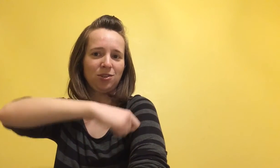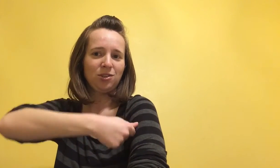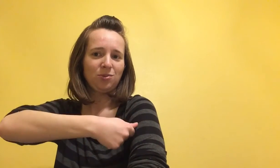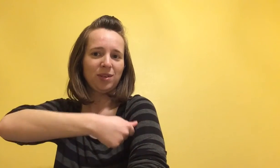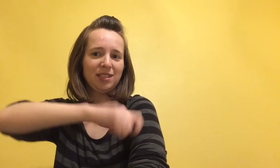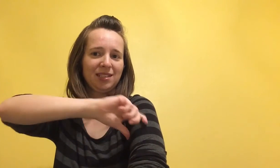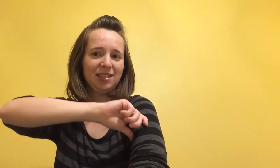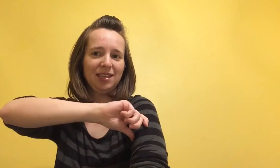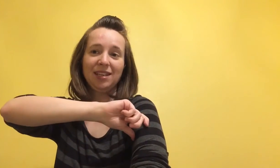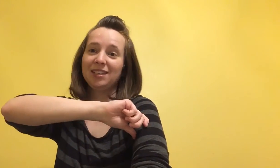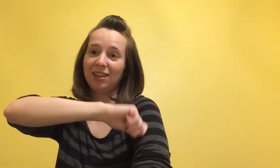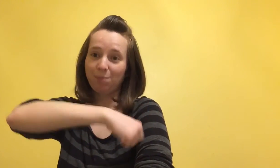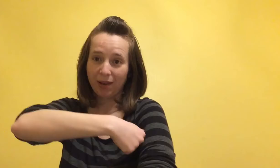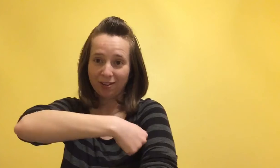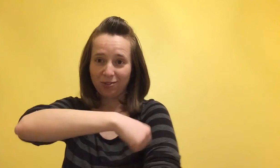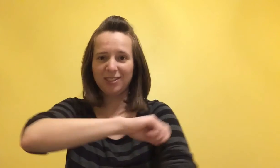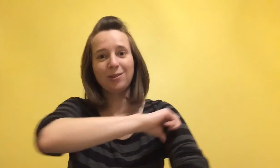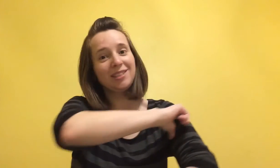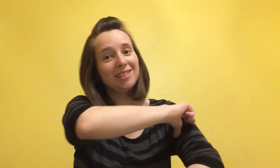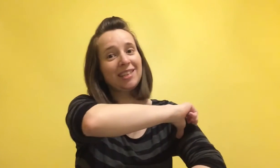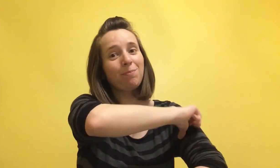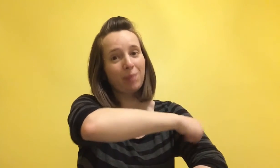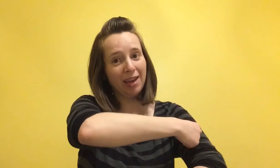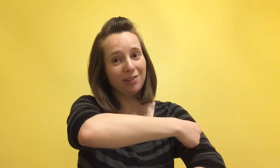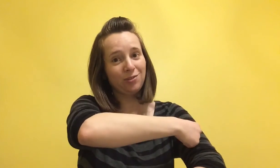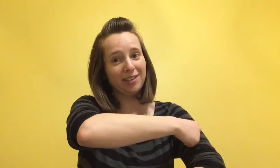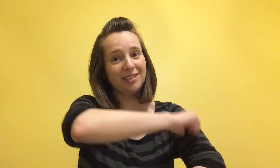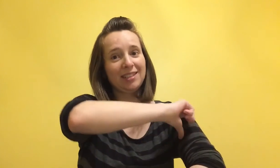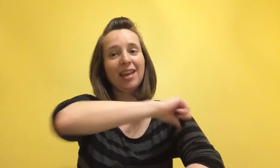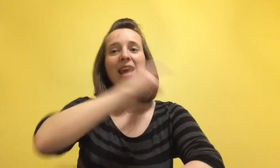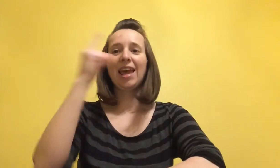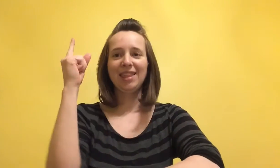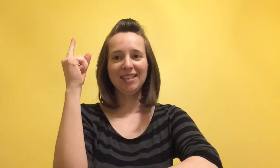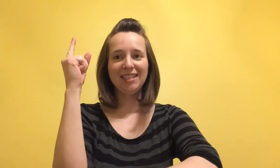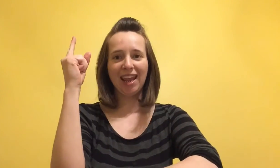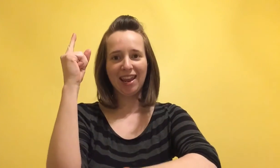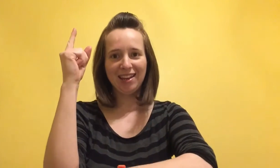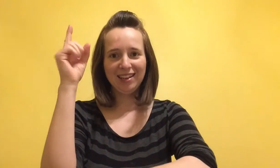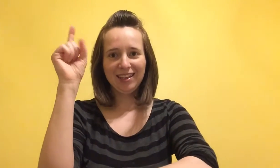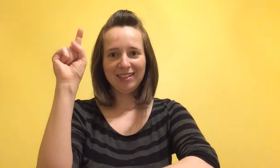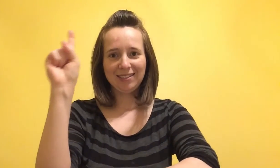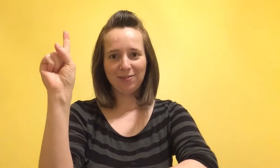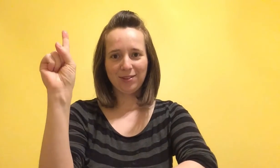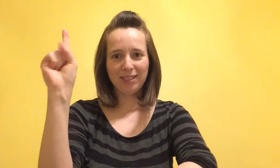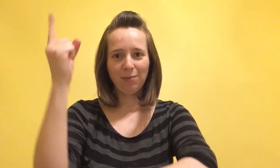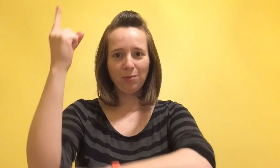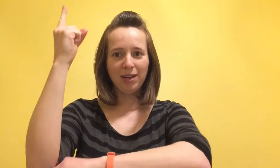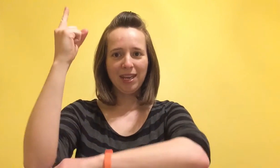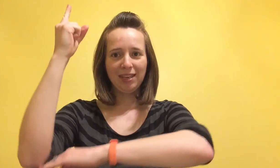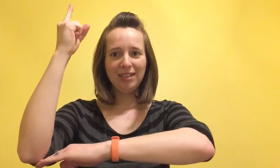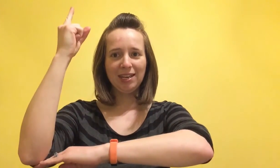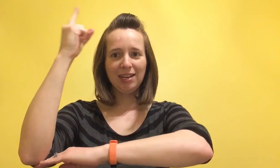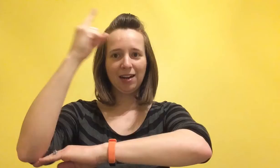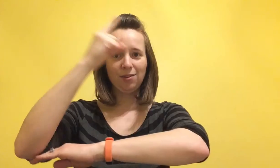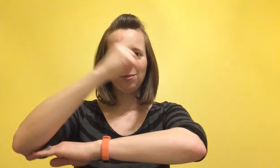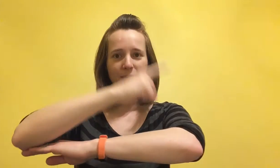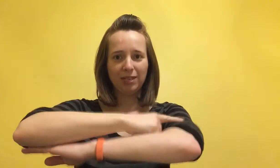and twist. St. Patrick's. So this is St. Patrick's, and then day. So it's number one hand, and you kind of go